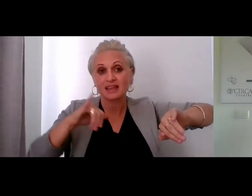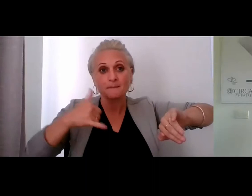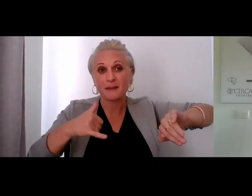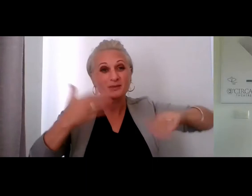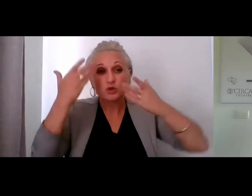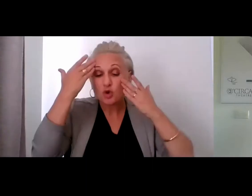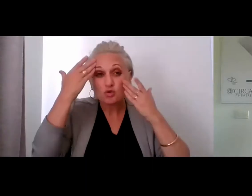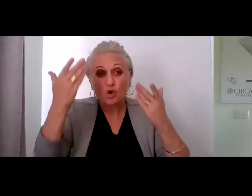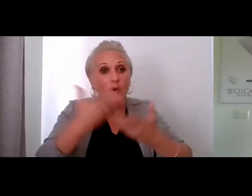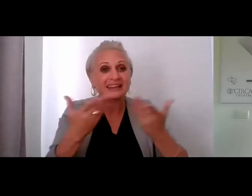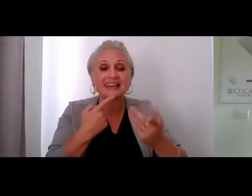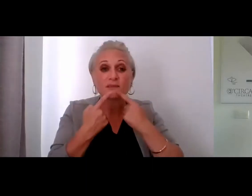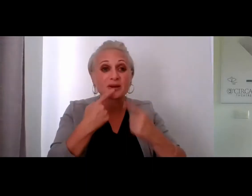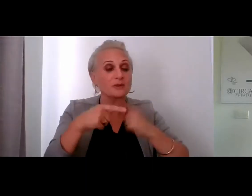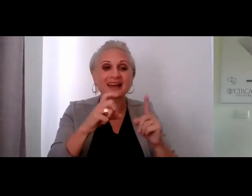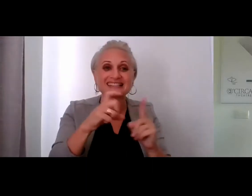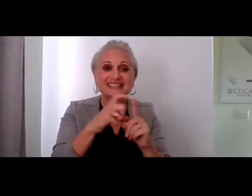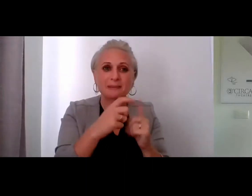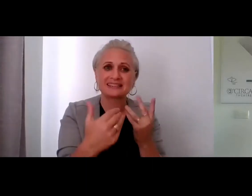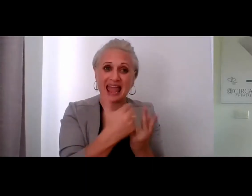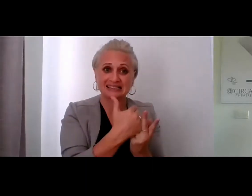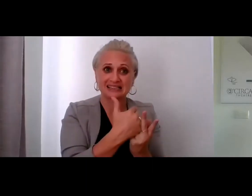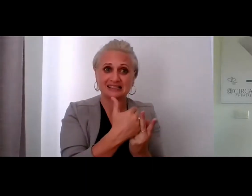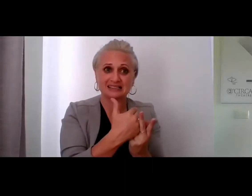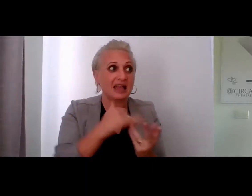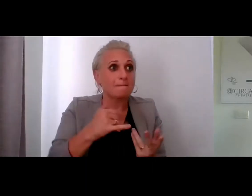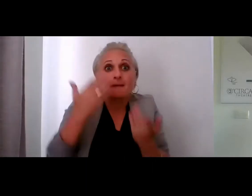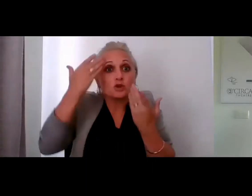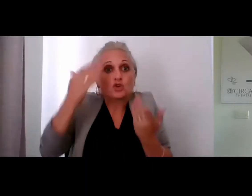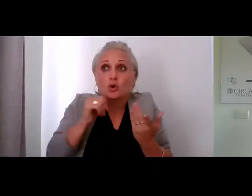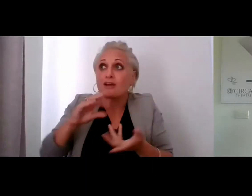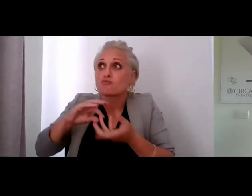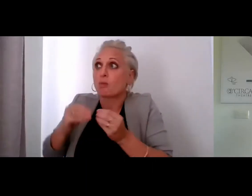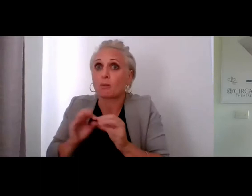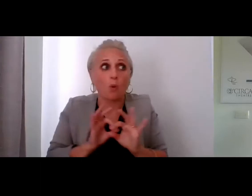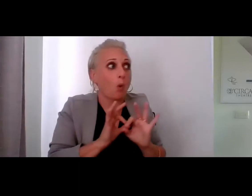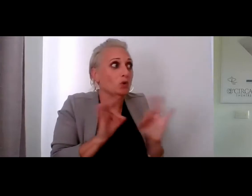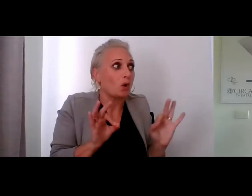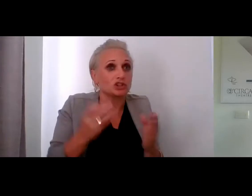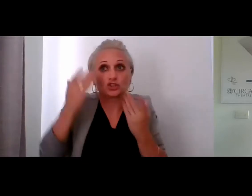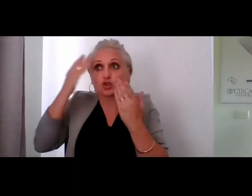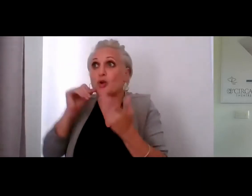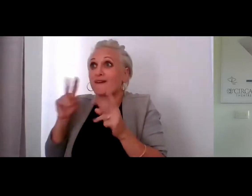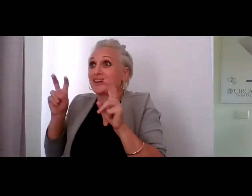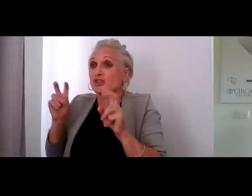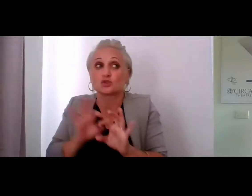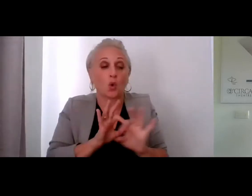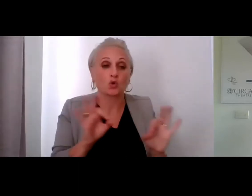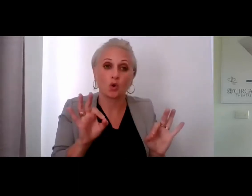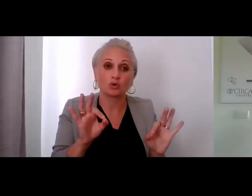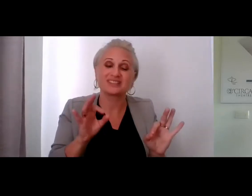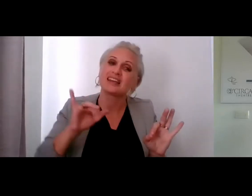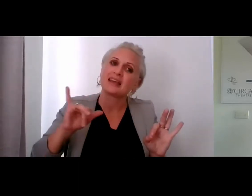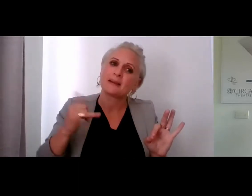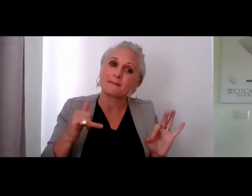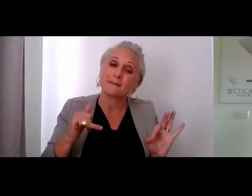disability. So you're not even sure if there is a problem or there are issues. Perhaps lack of data